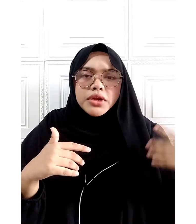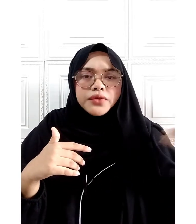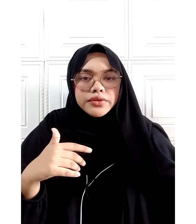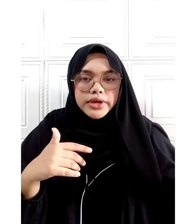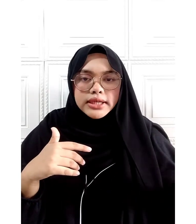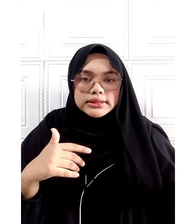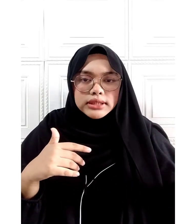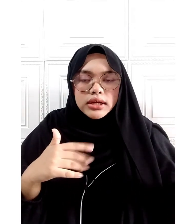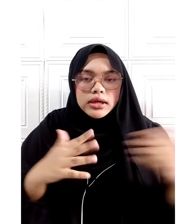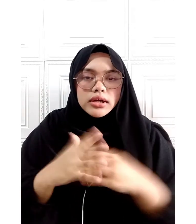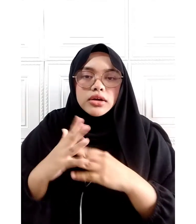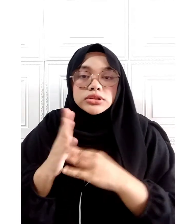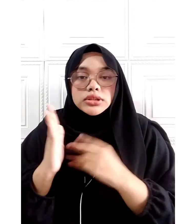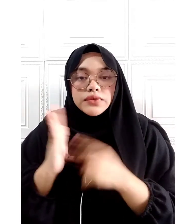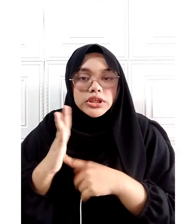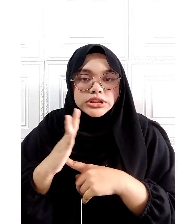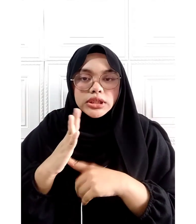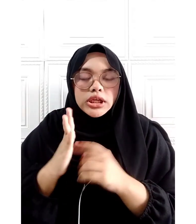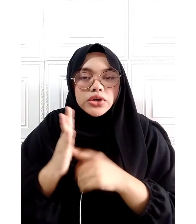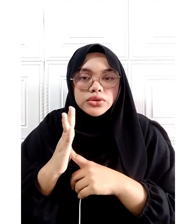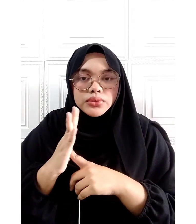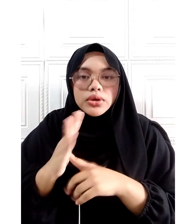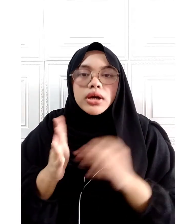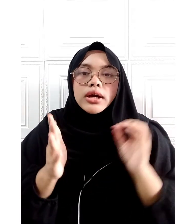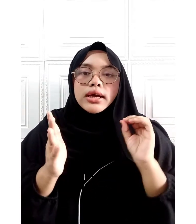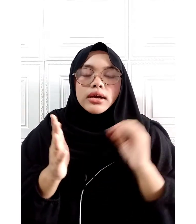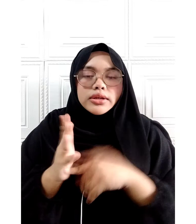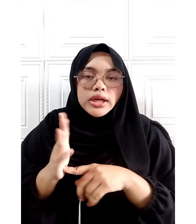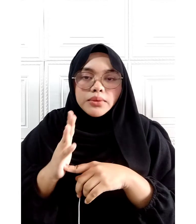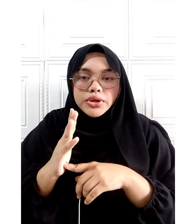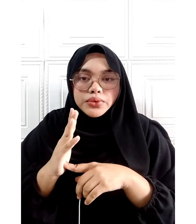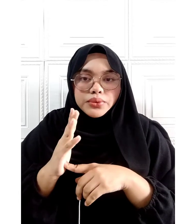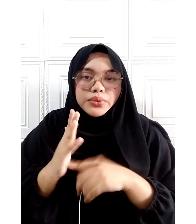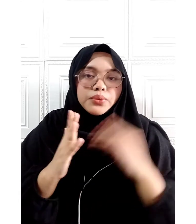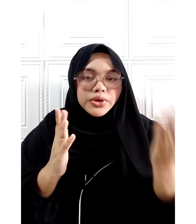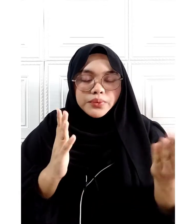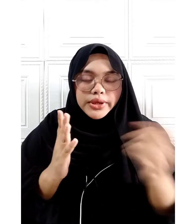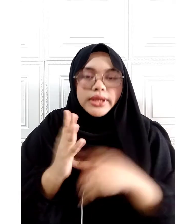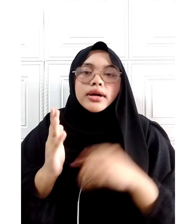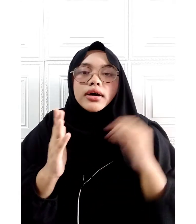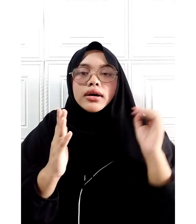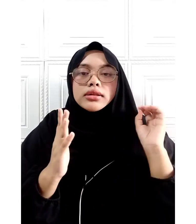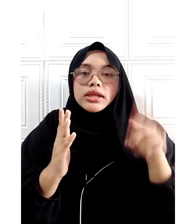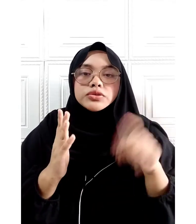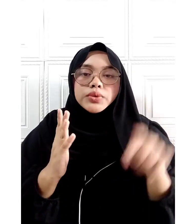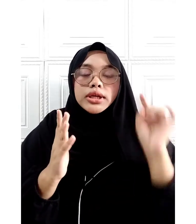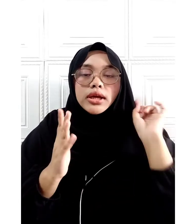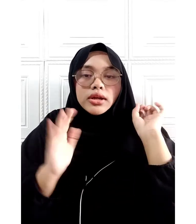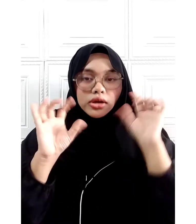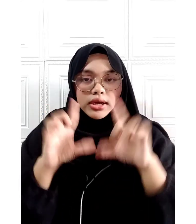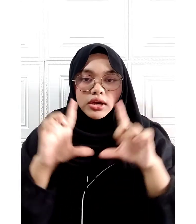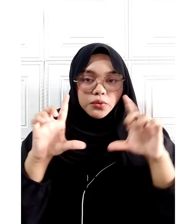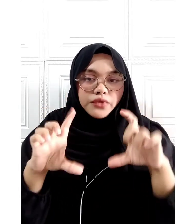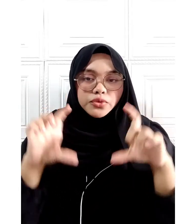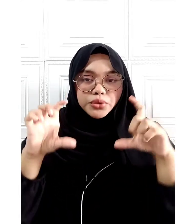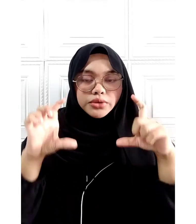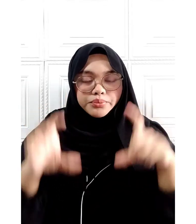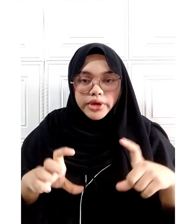for the right hand side, horizontal reaction equal to W, the weight, times we have to put in